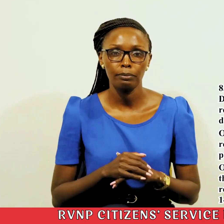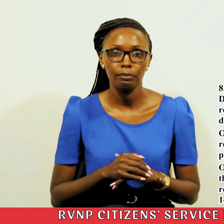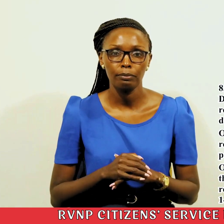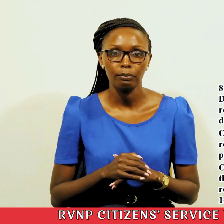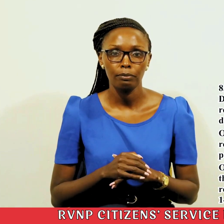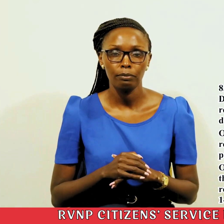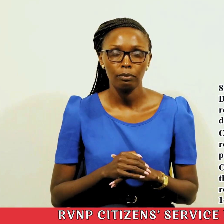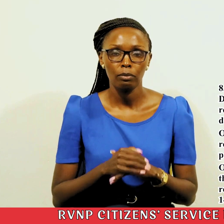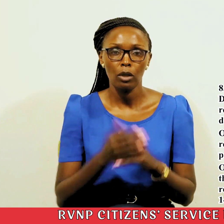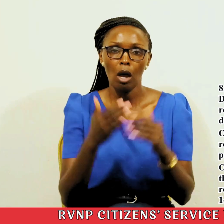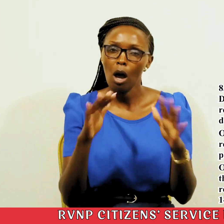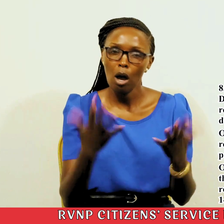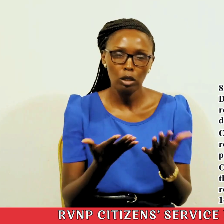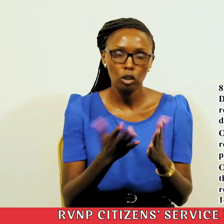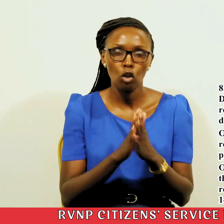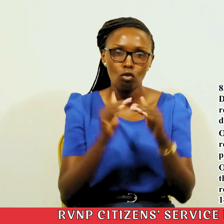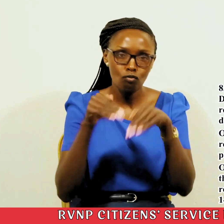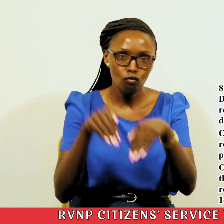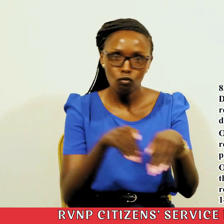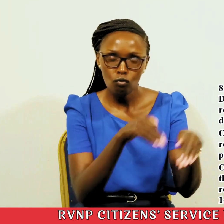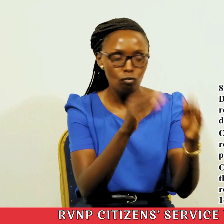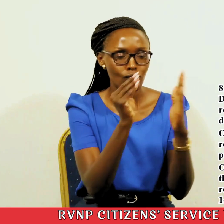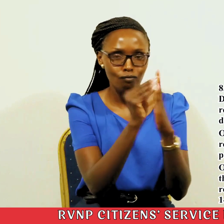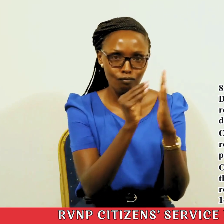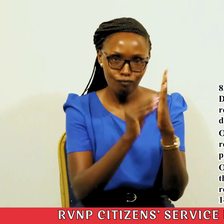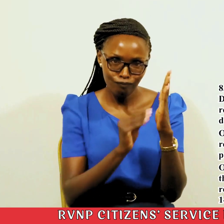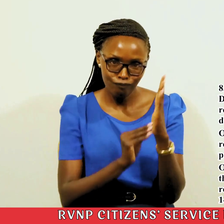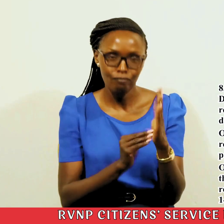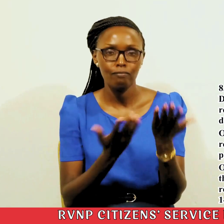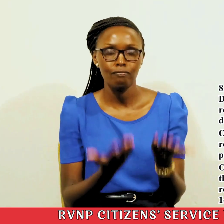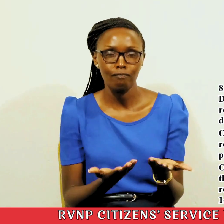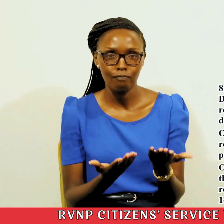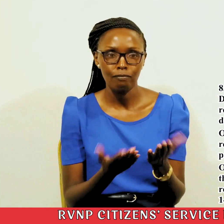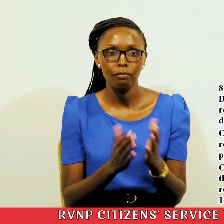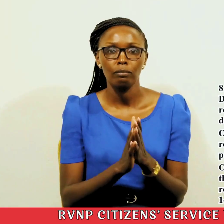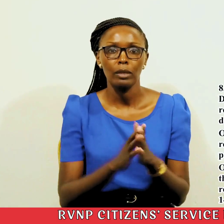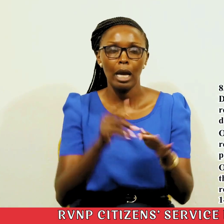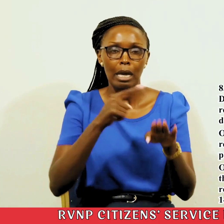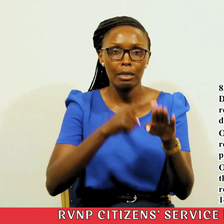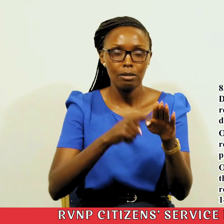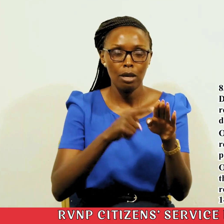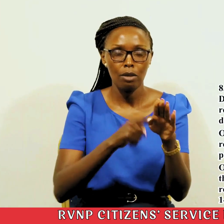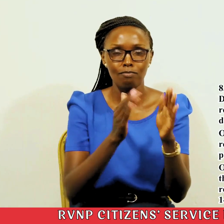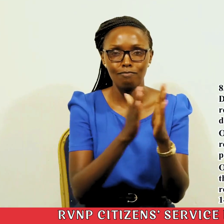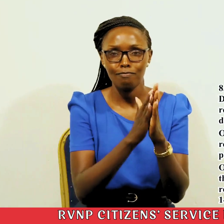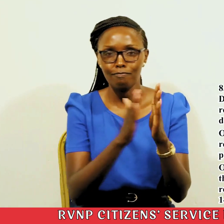as per stipulated rates. The timeline is 14 days.